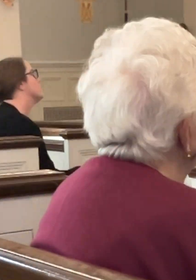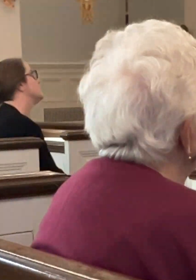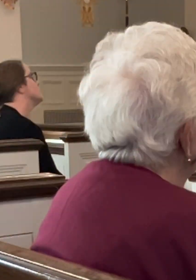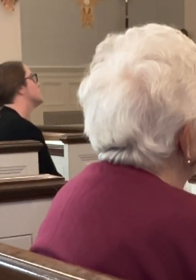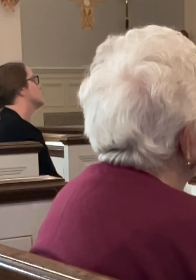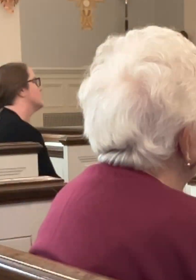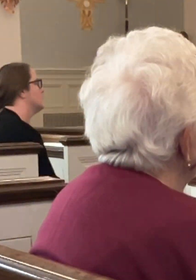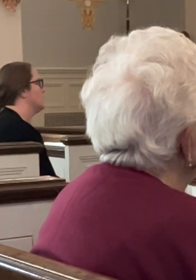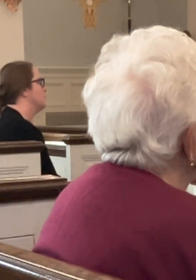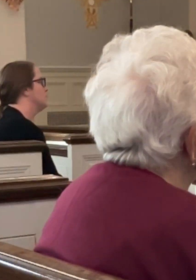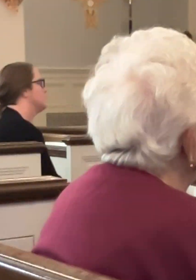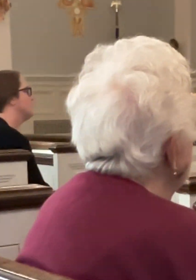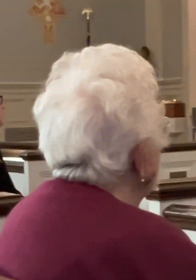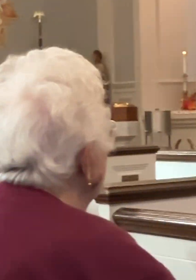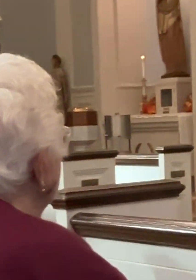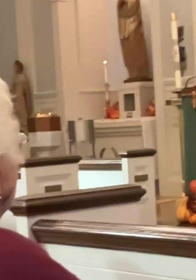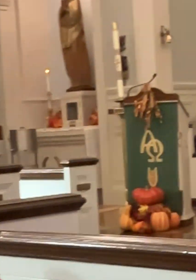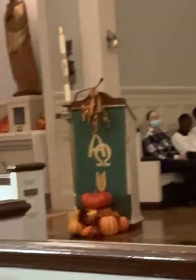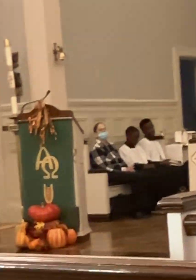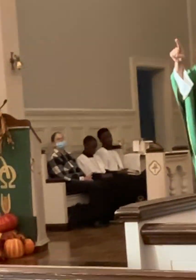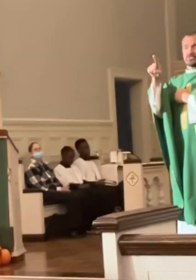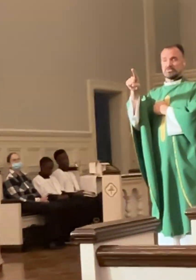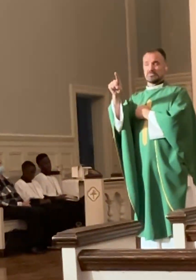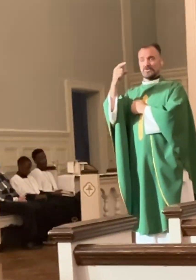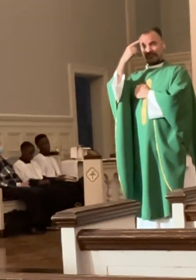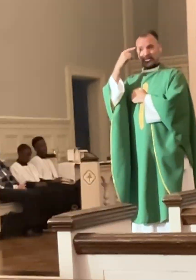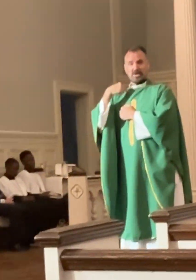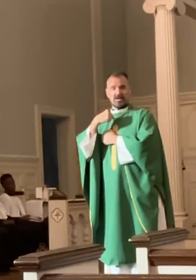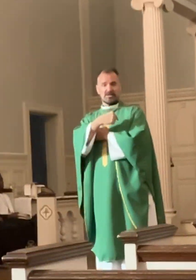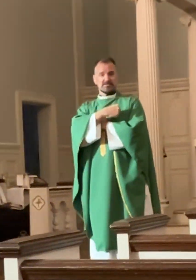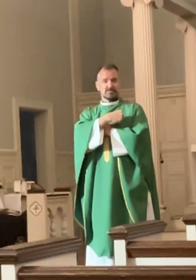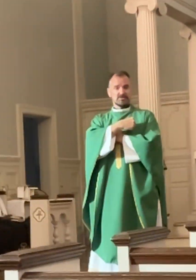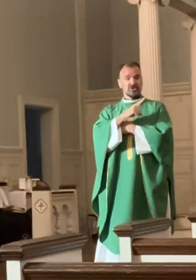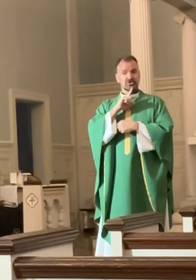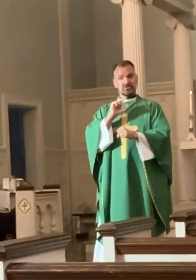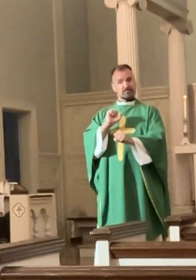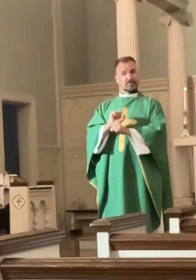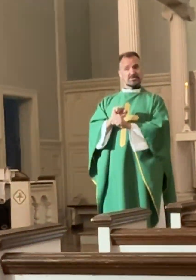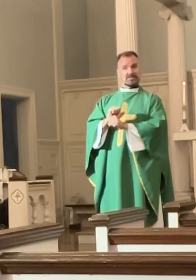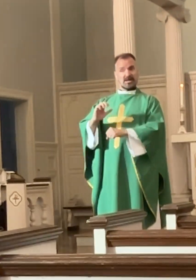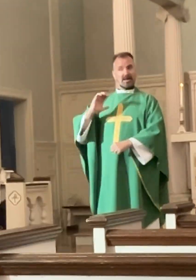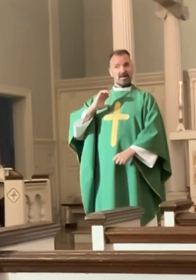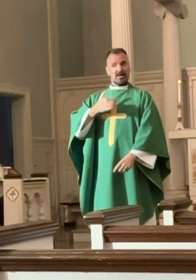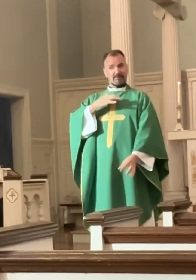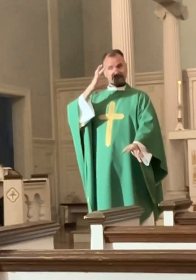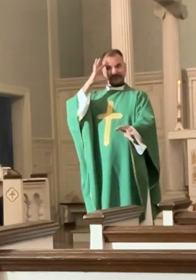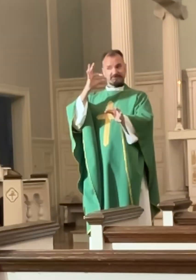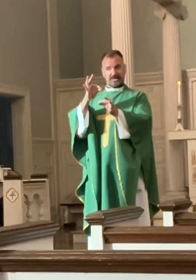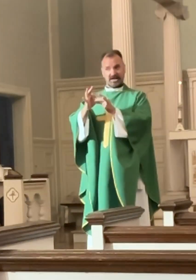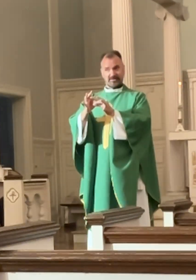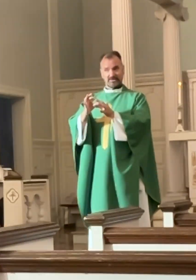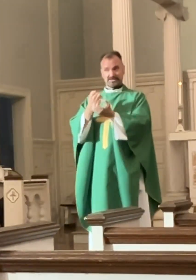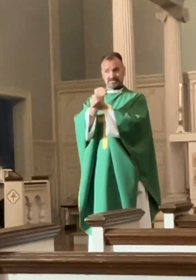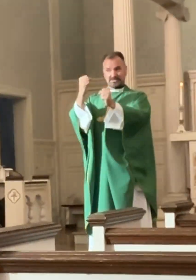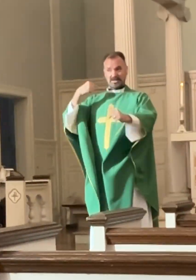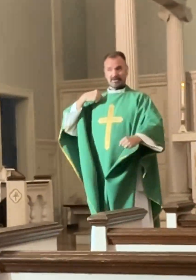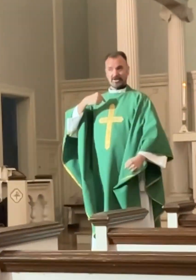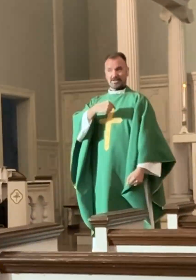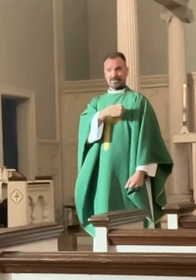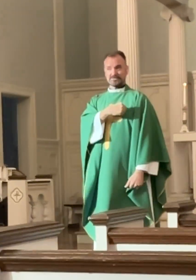choose to see them. Do you think you see? And so the big question for all of us, is